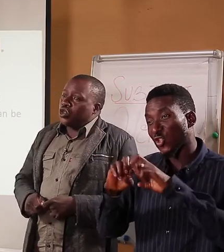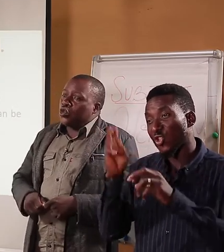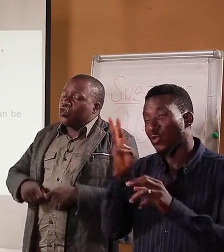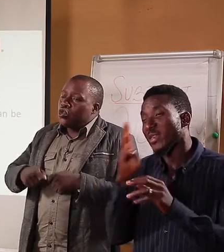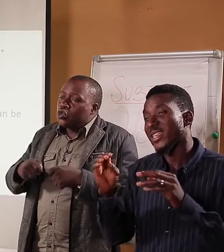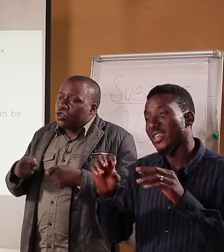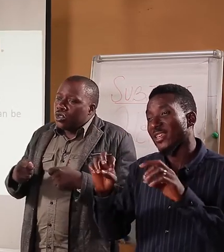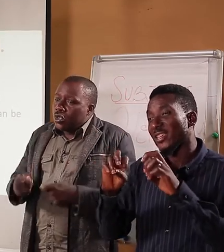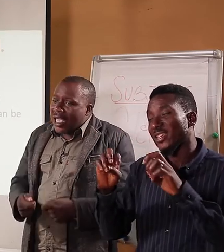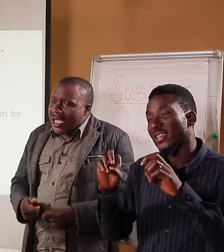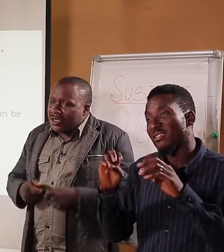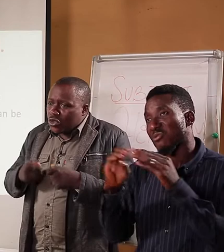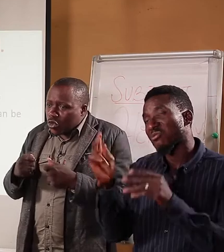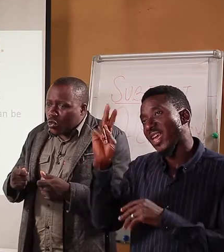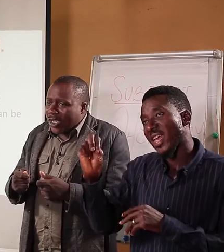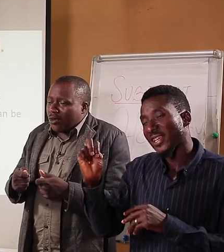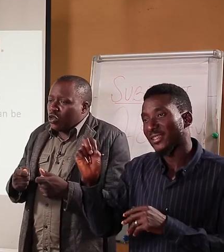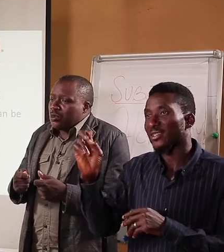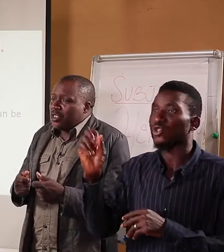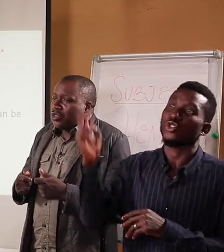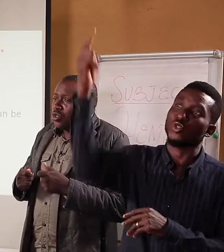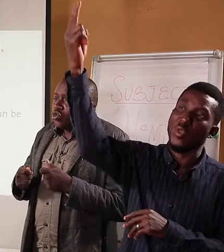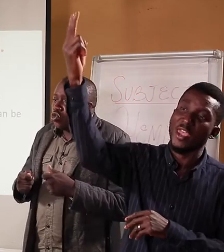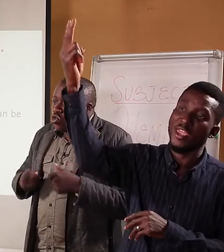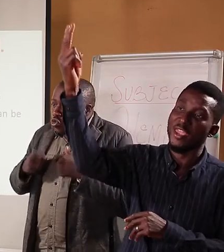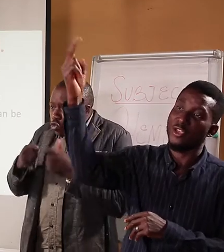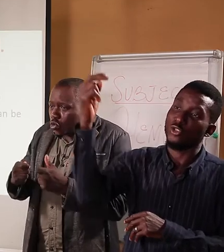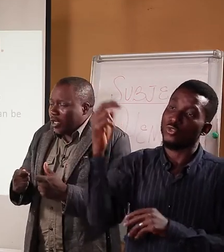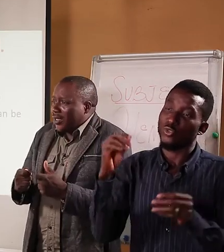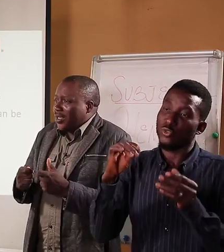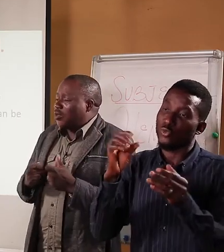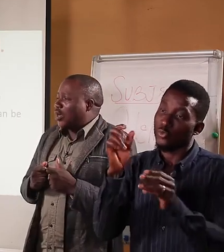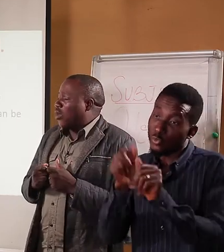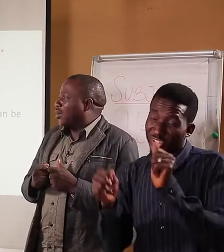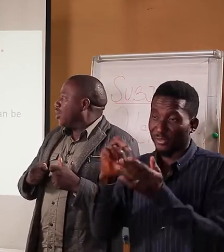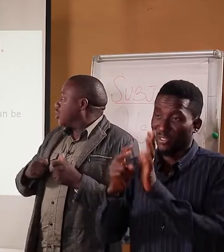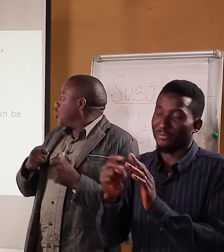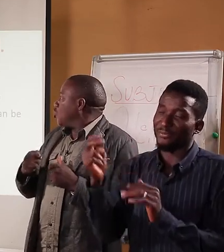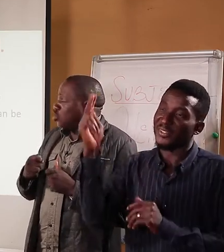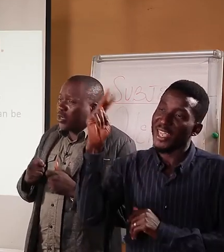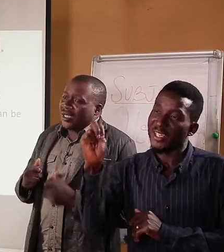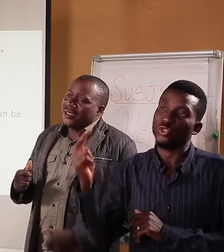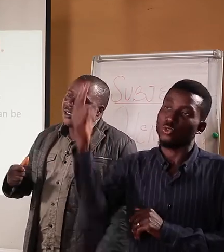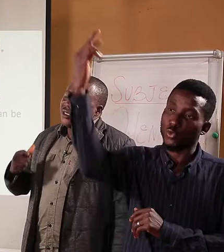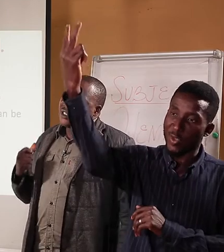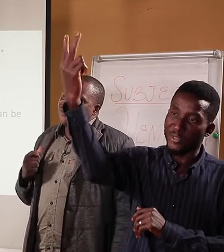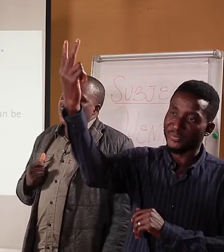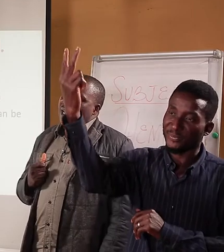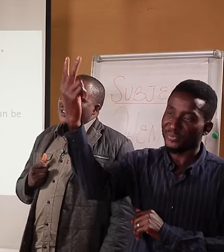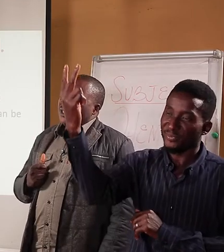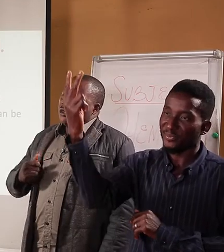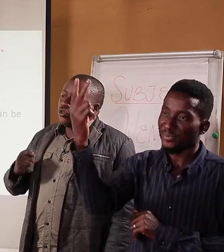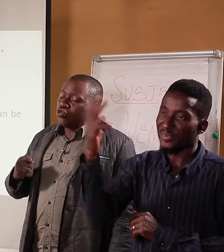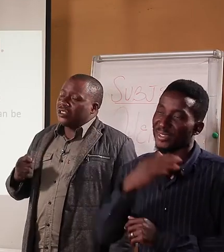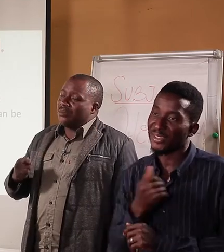will be equals to n squared, which means 2 squared. In other words, this 2 square is the same